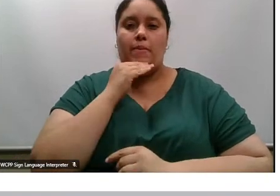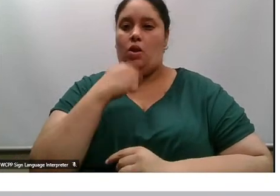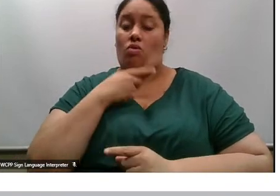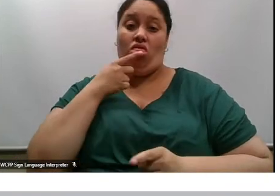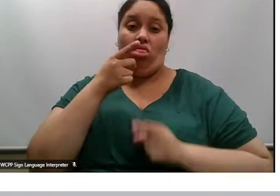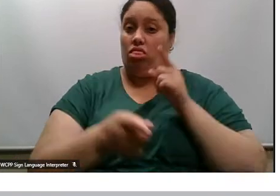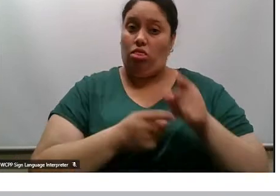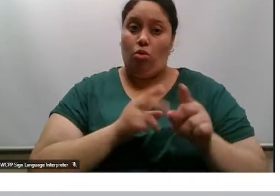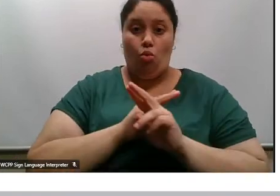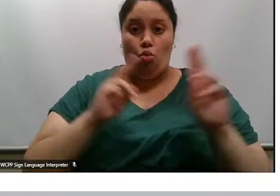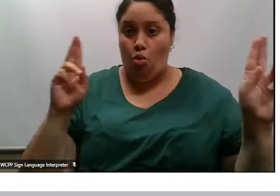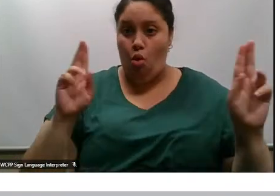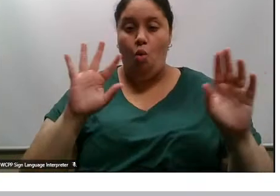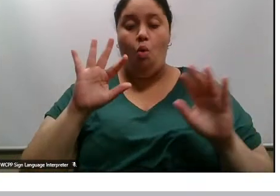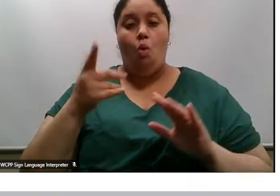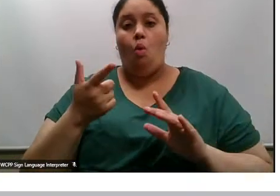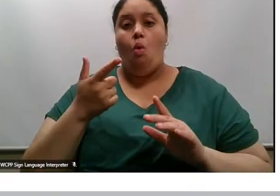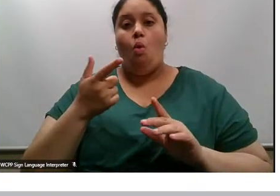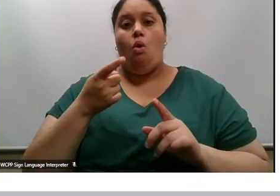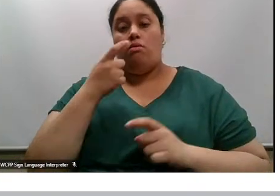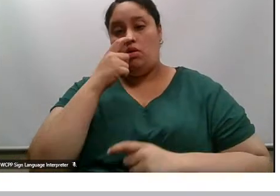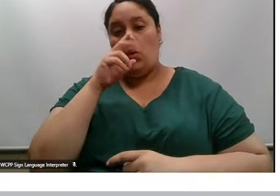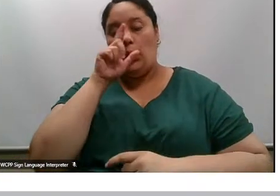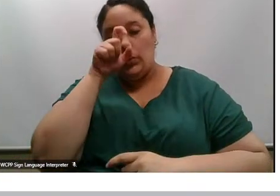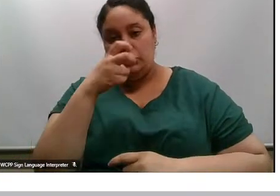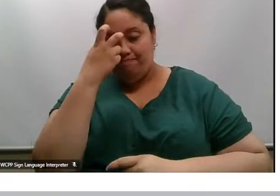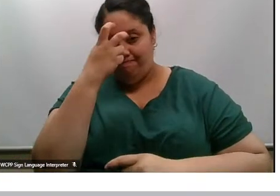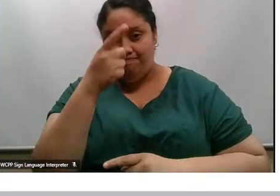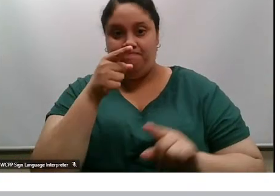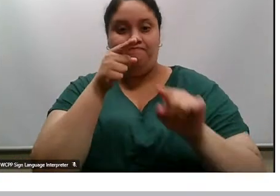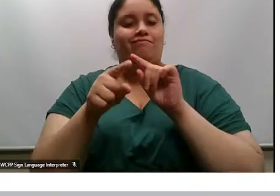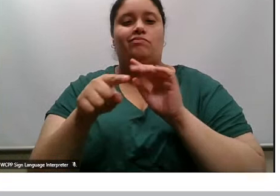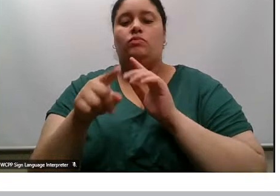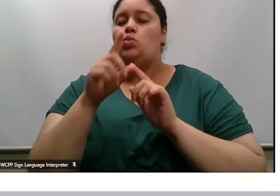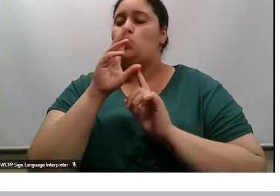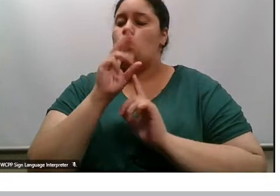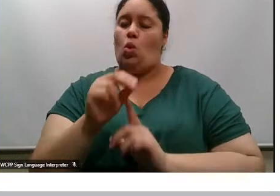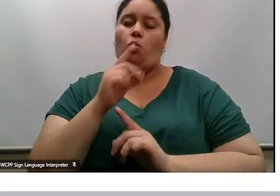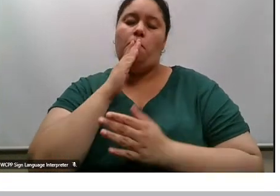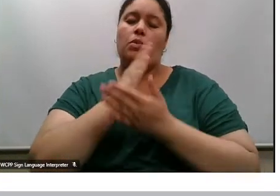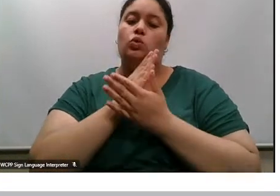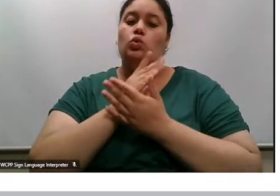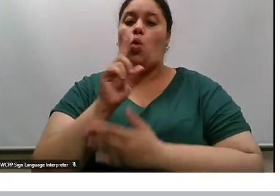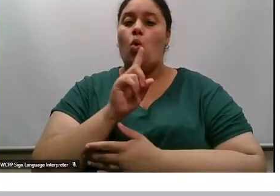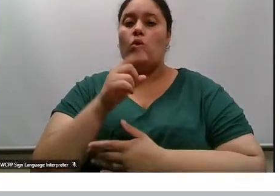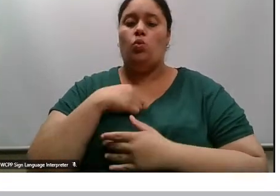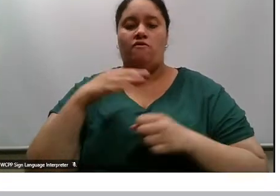up, or we are not on a witch hunt at all. We're just making sure that we are